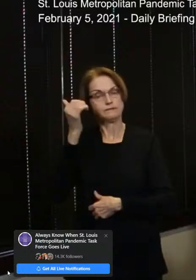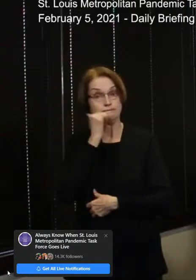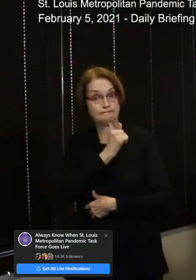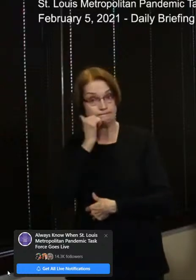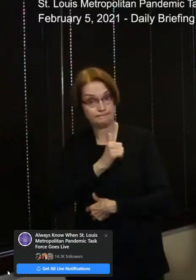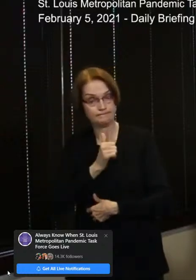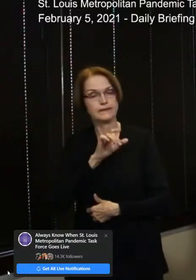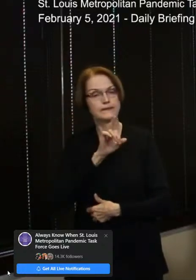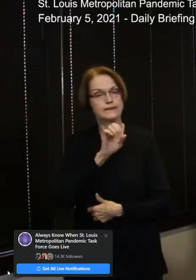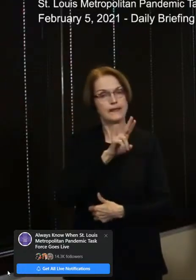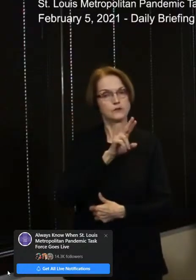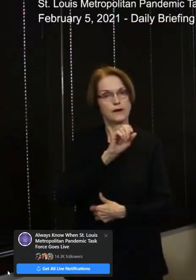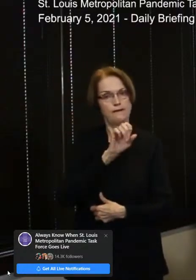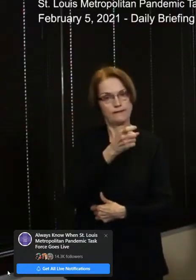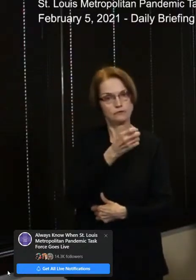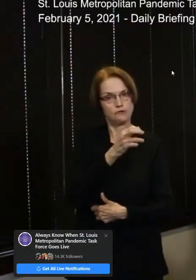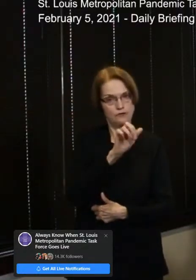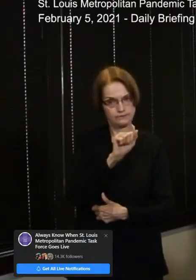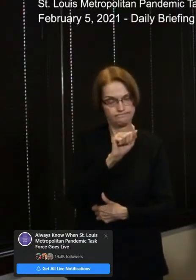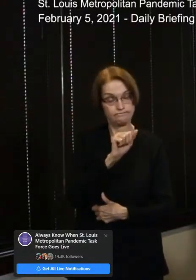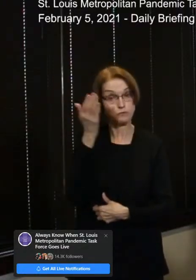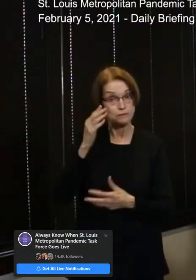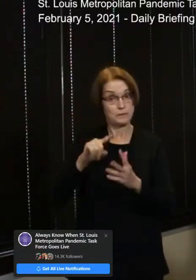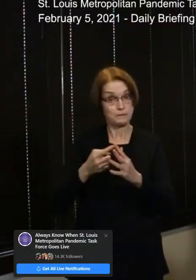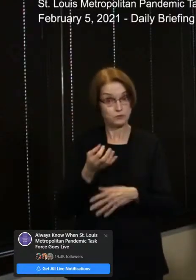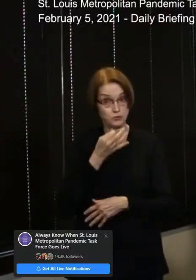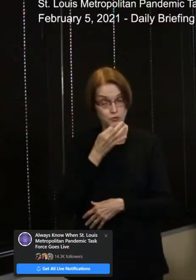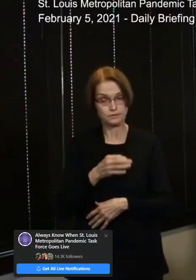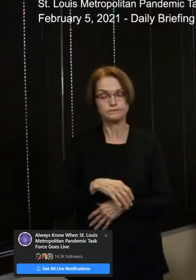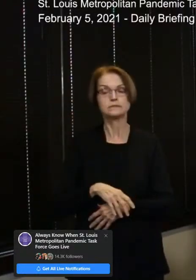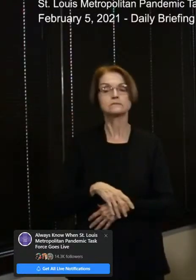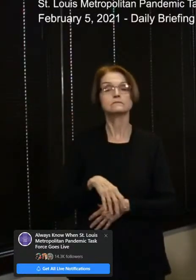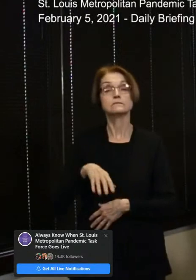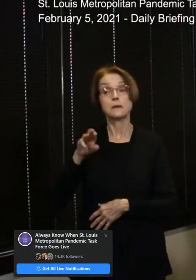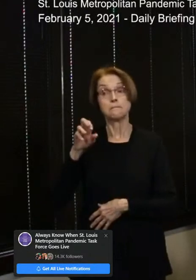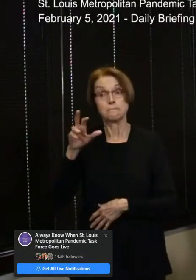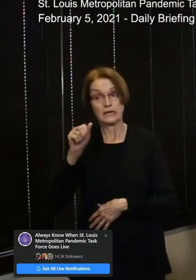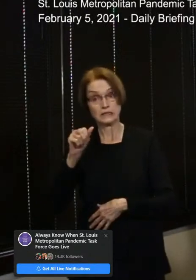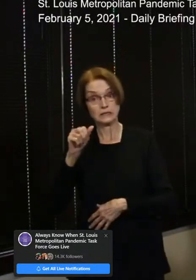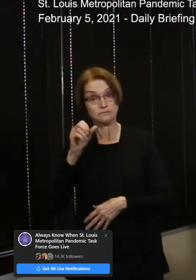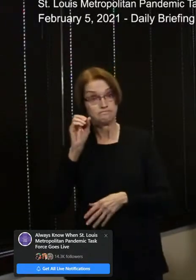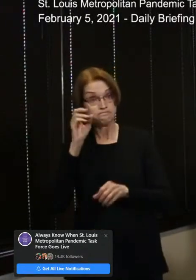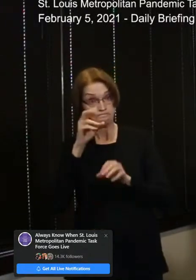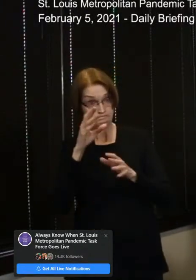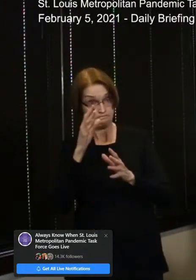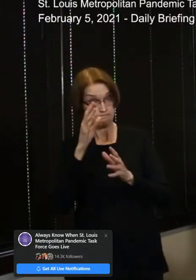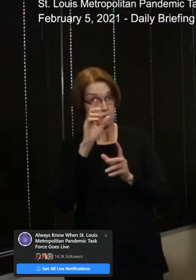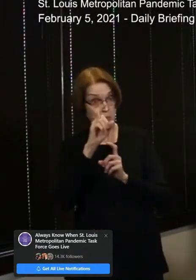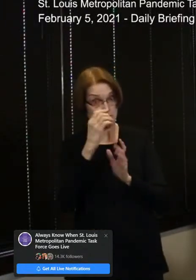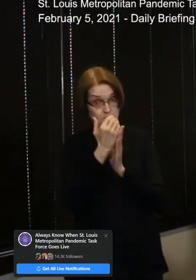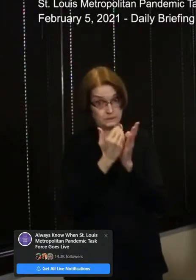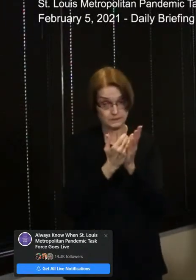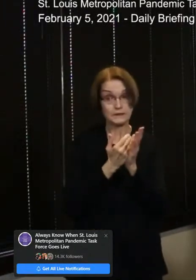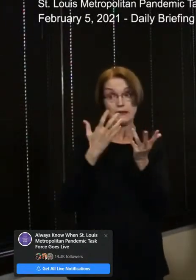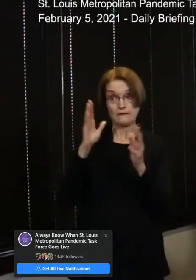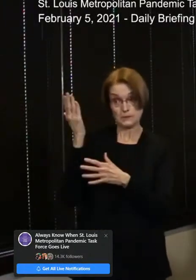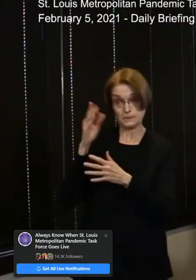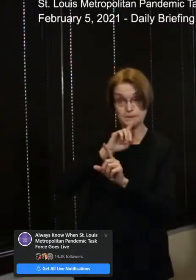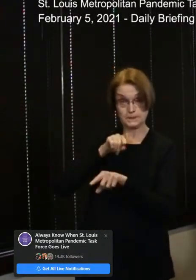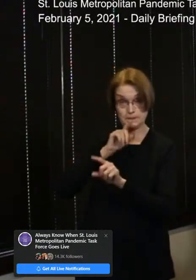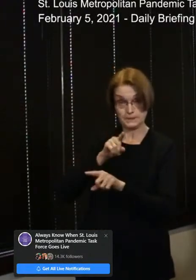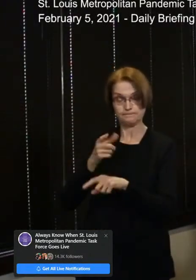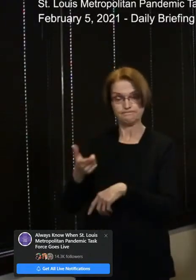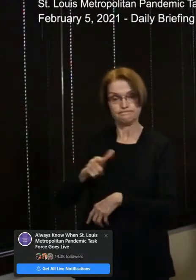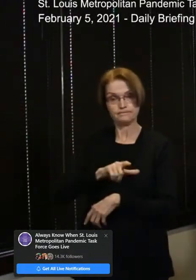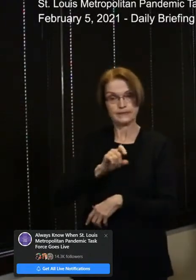Garza. The briefing will begin momentarily. We will take questions submitted by members of the media after making brief remarks. I'll now turn it